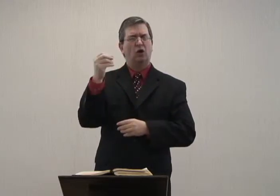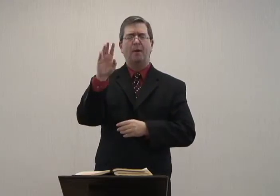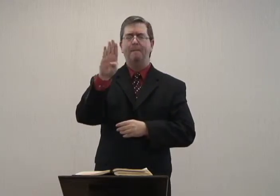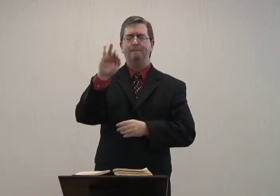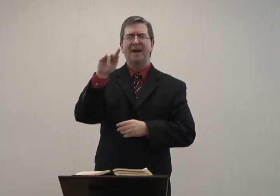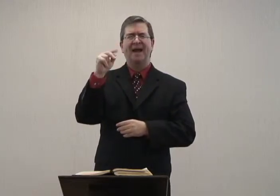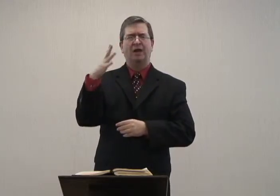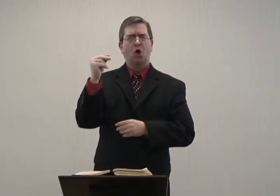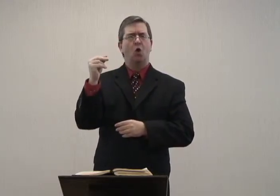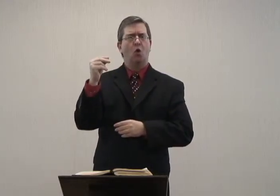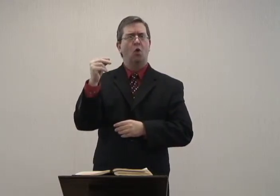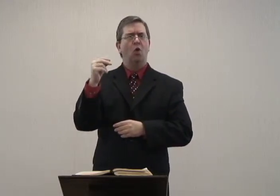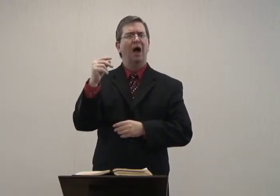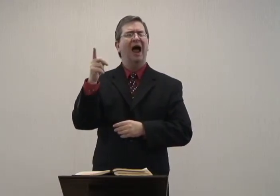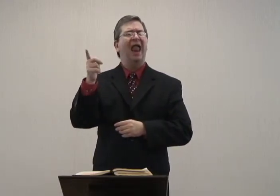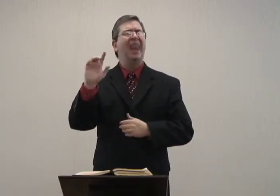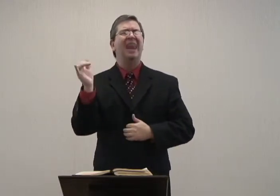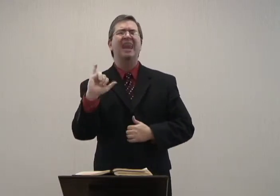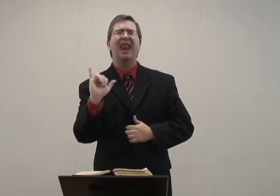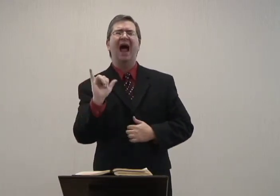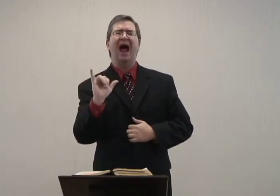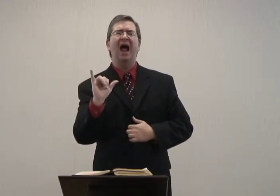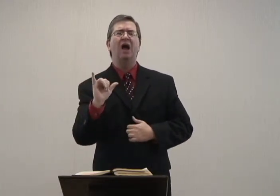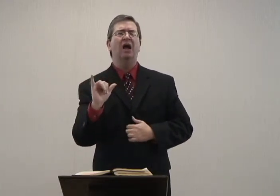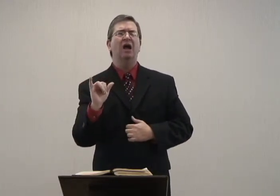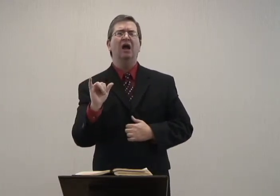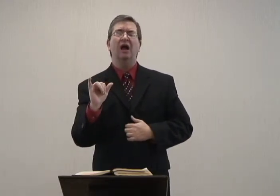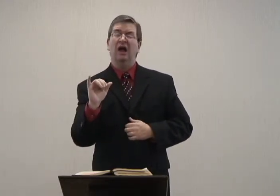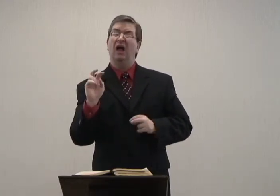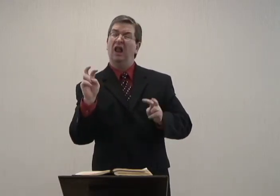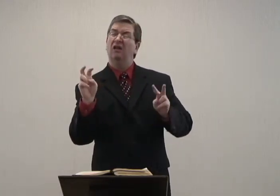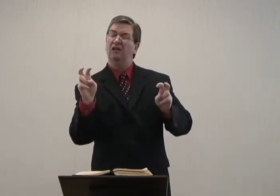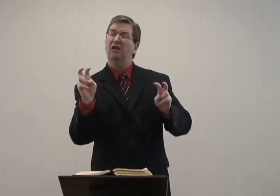seeing church involved in bingo, like